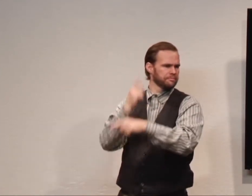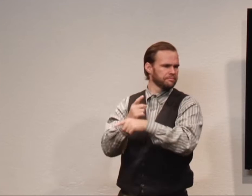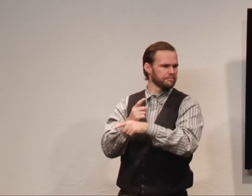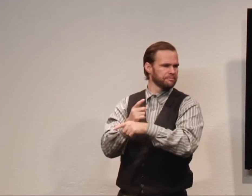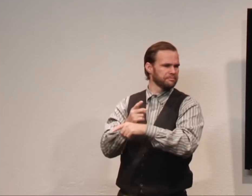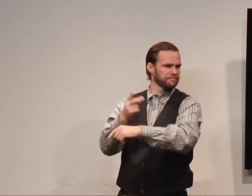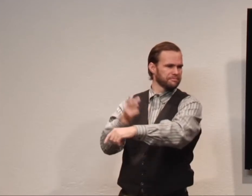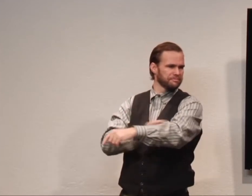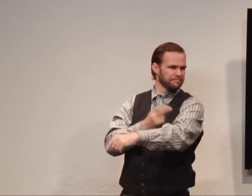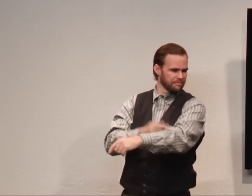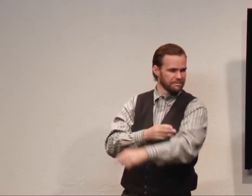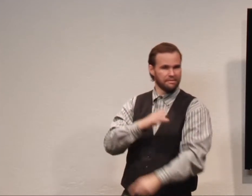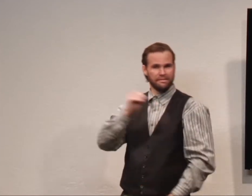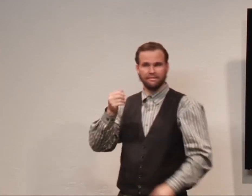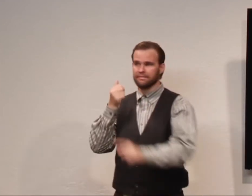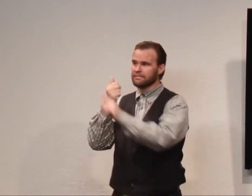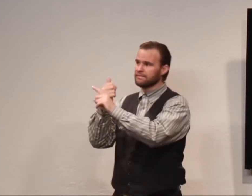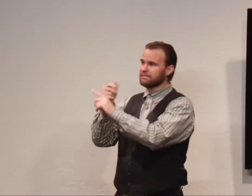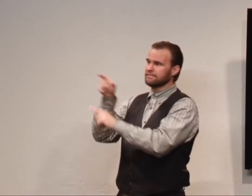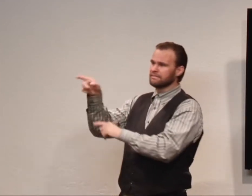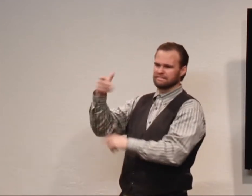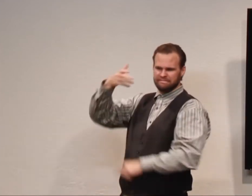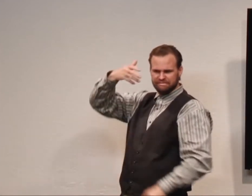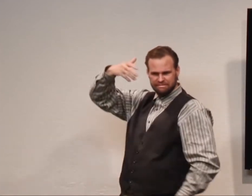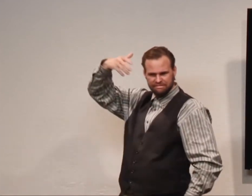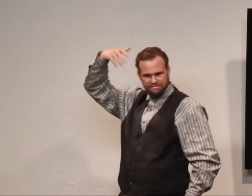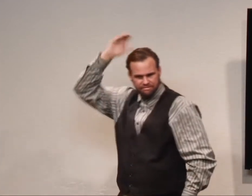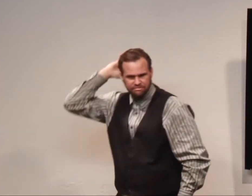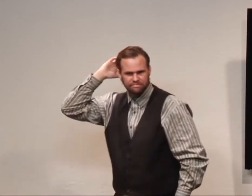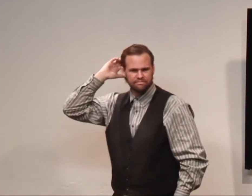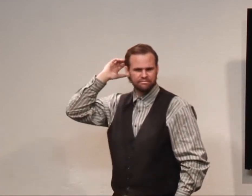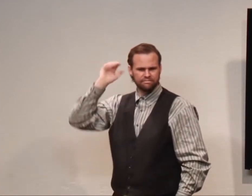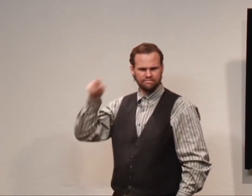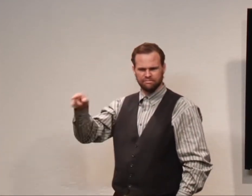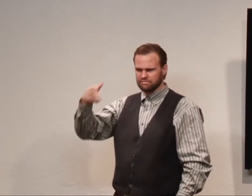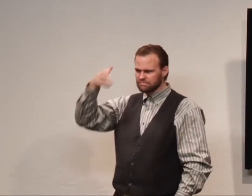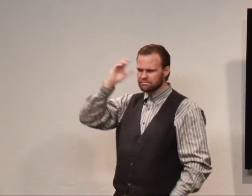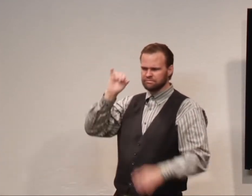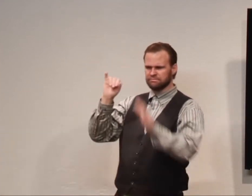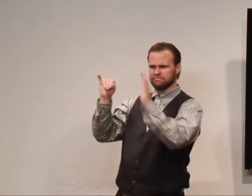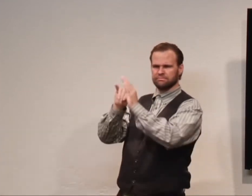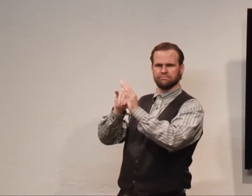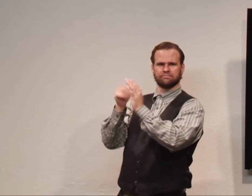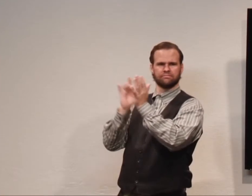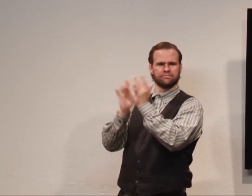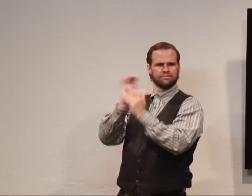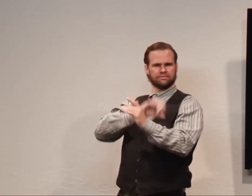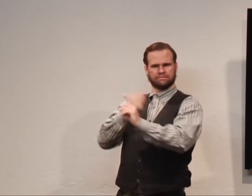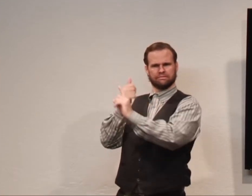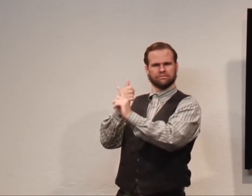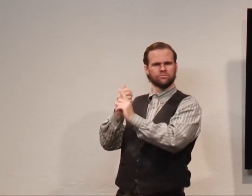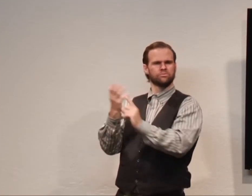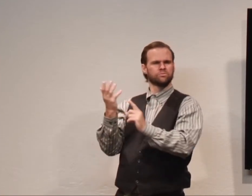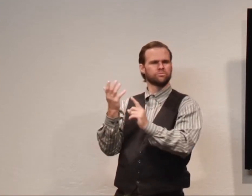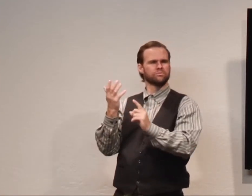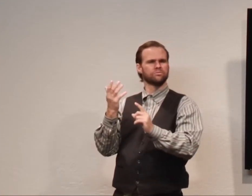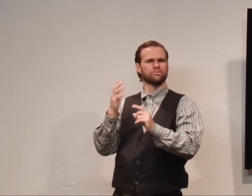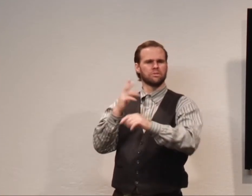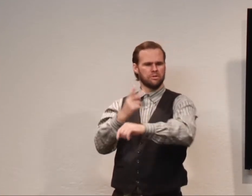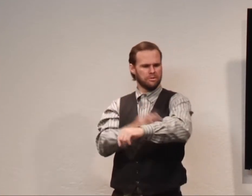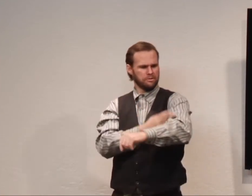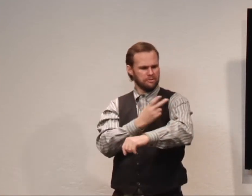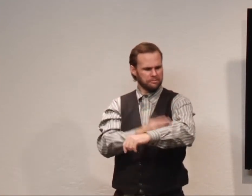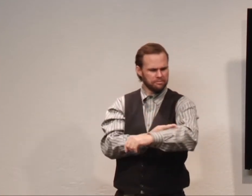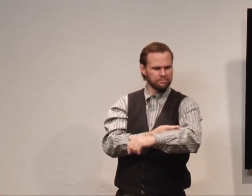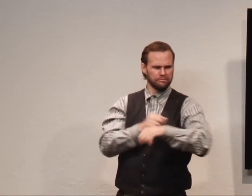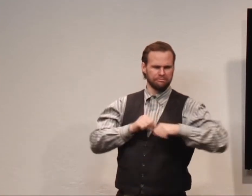So Jesus Christ is called the Lamb of God, and he's also called the Lion of the Tribe of Judah. These are